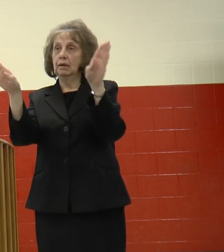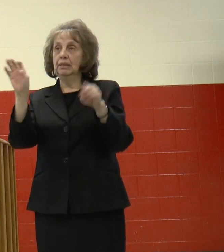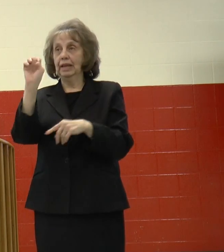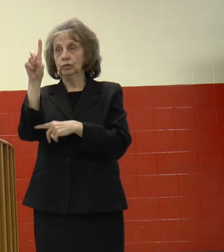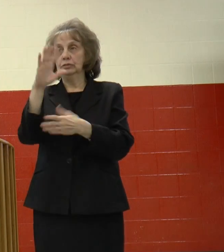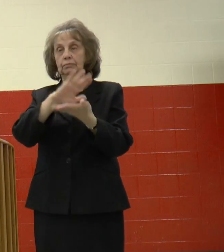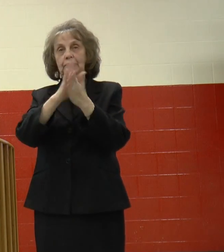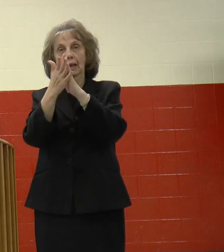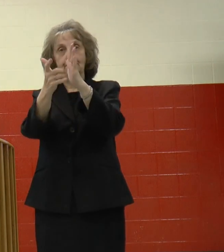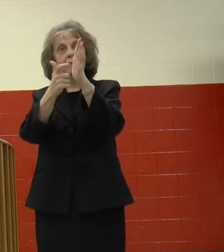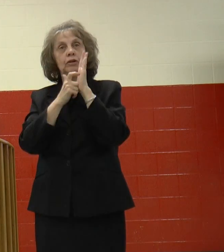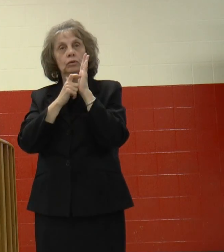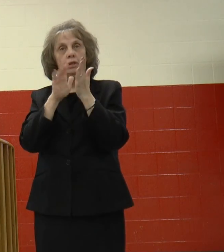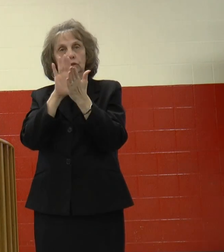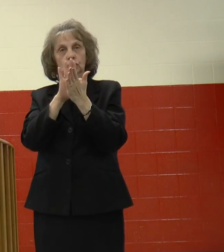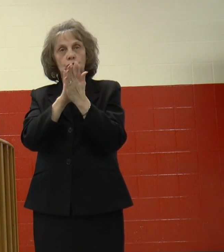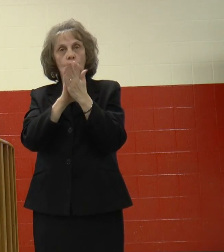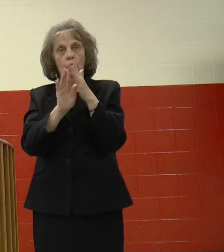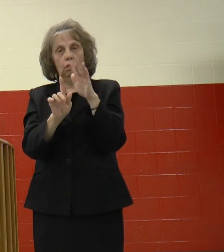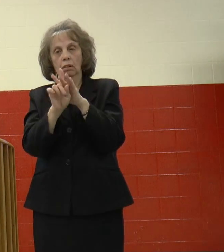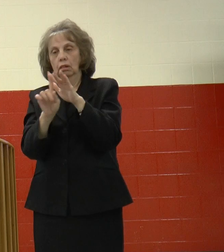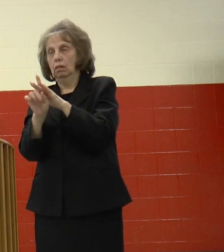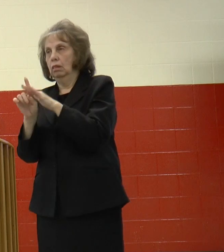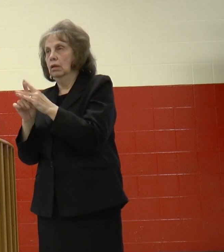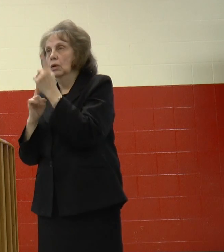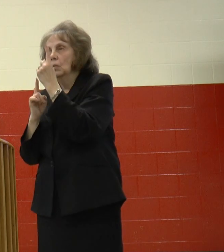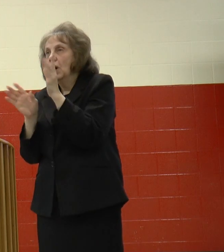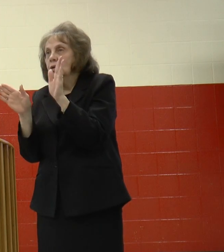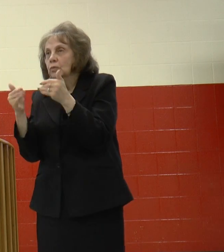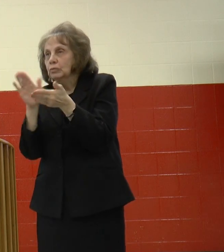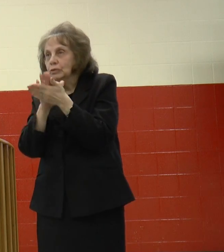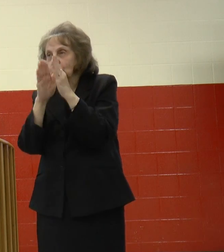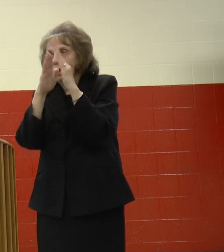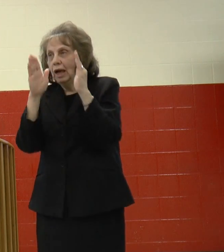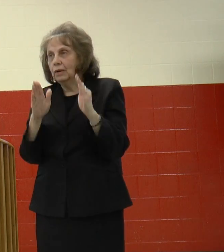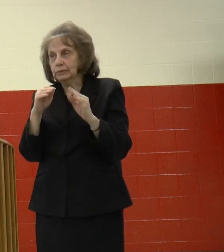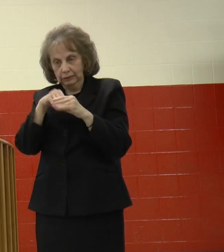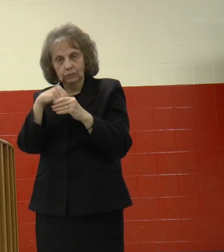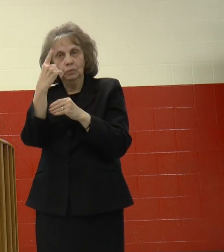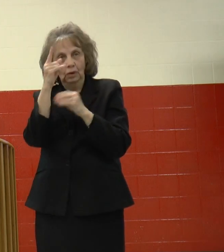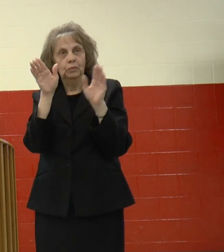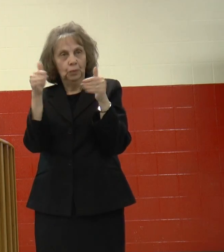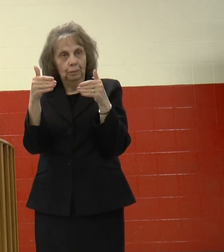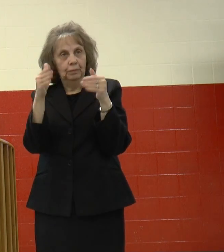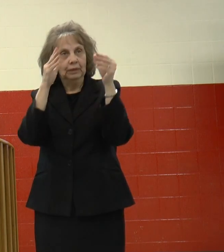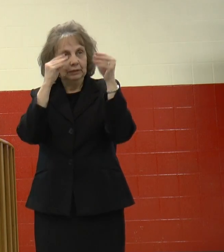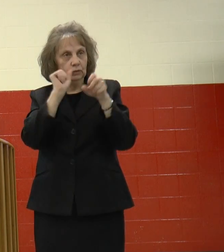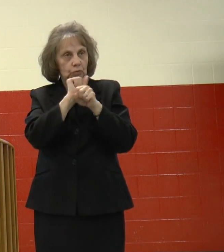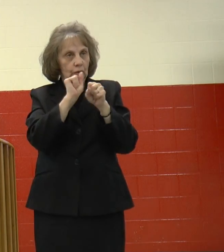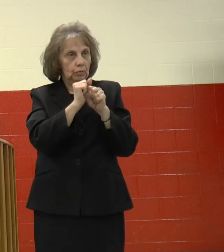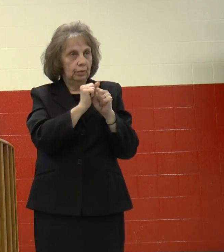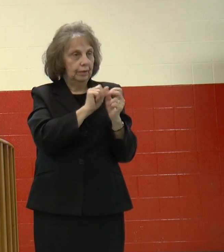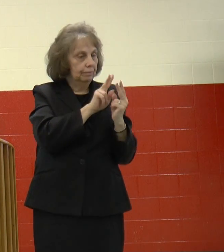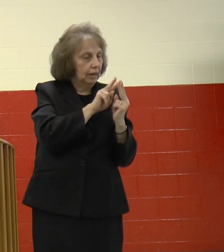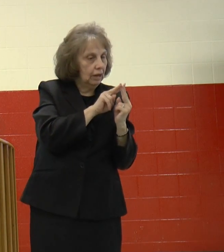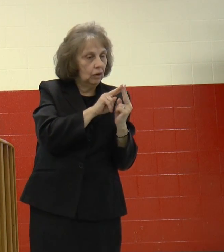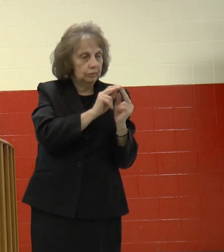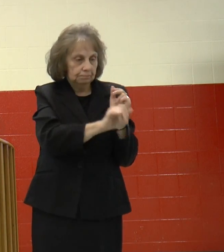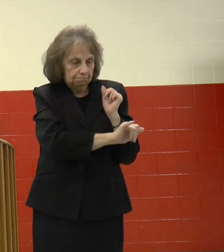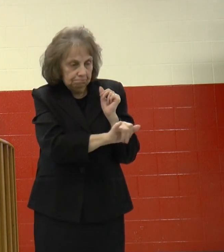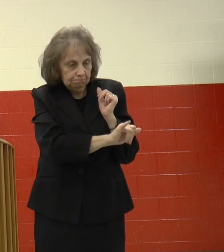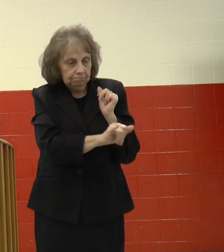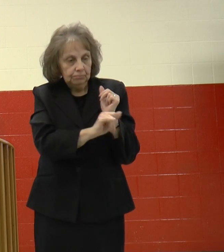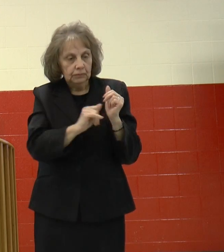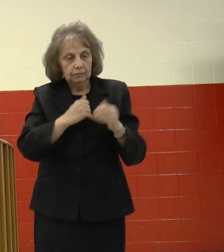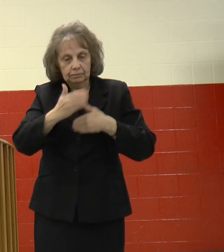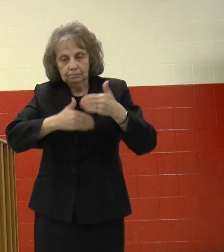became mandatory, school occurred in one-room schoolhouses, literally in one room. Teachers worked with pairs of students of like abilities, and they